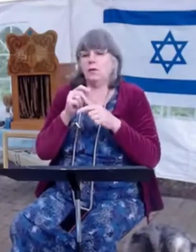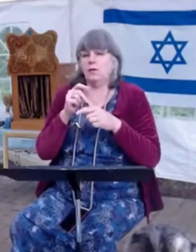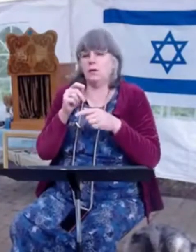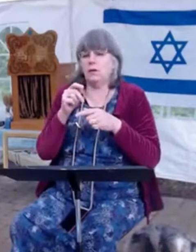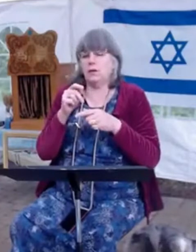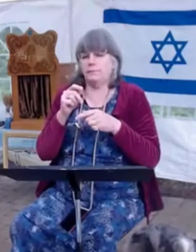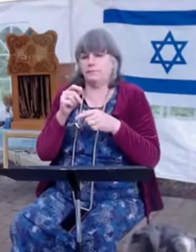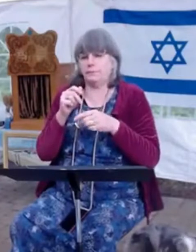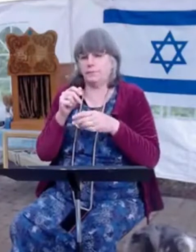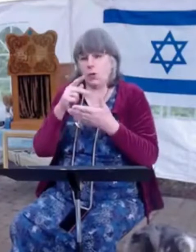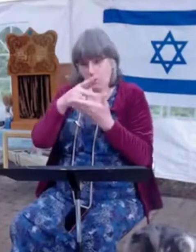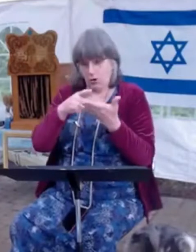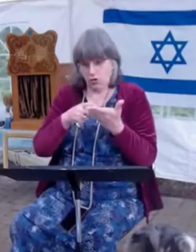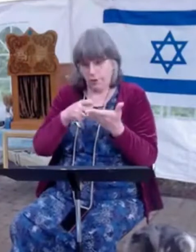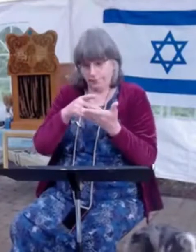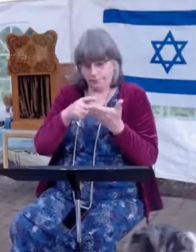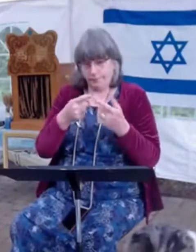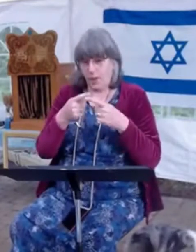teaching